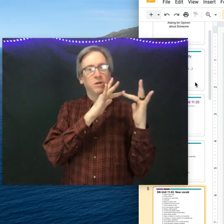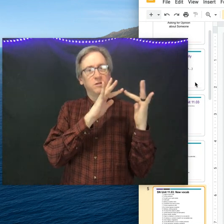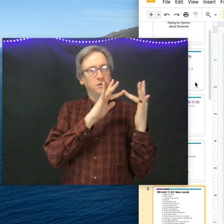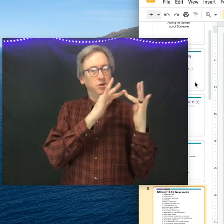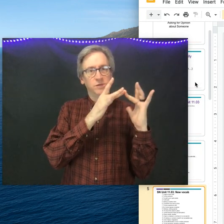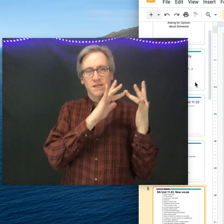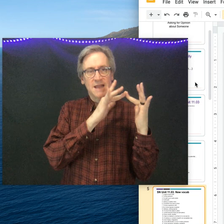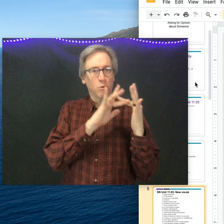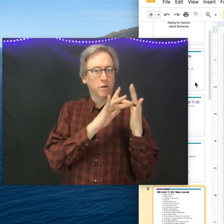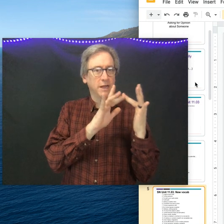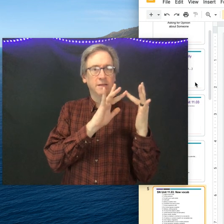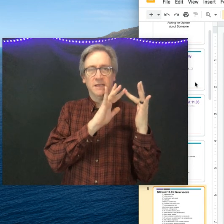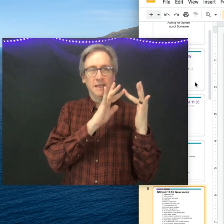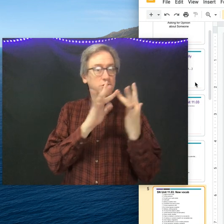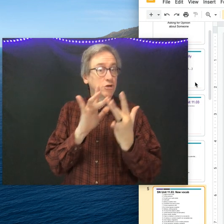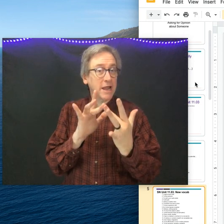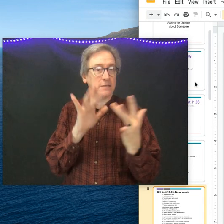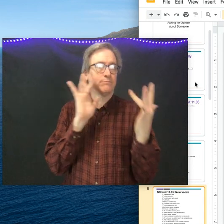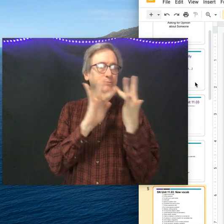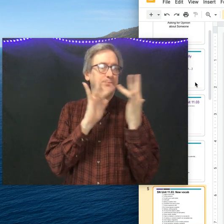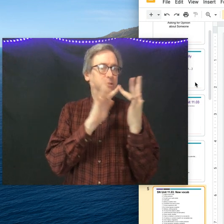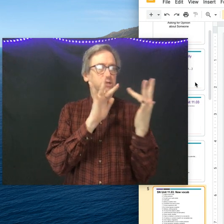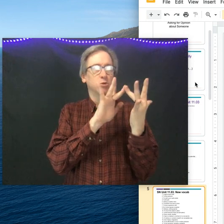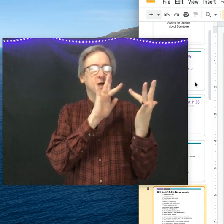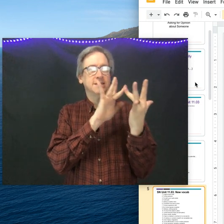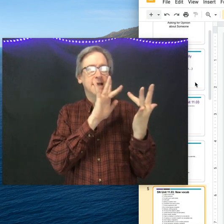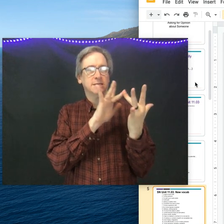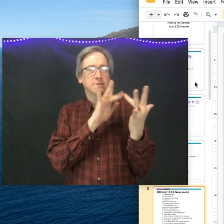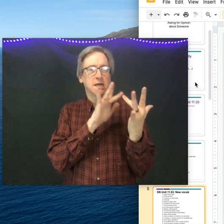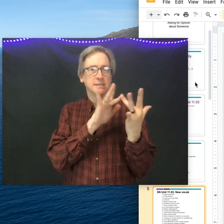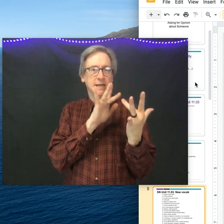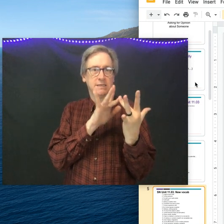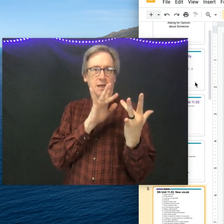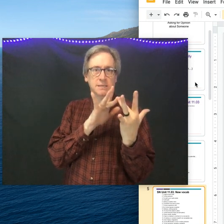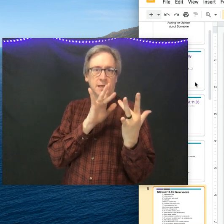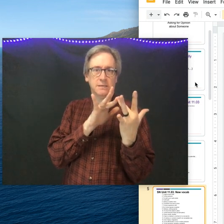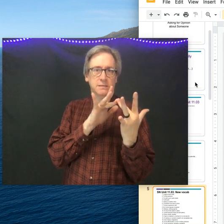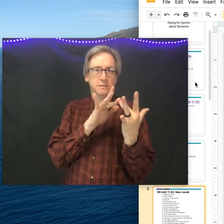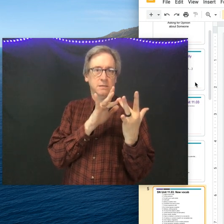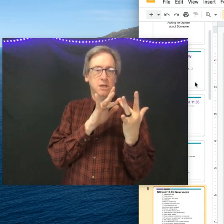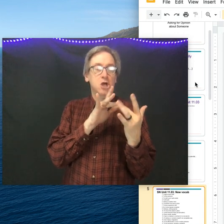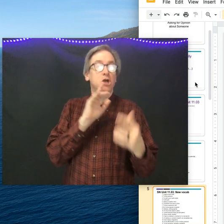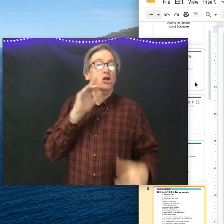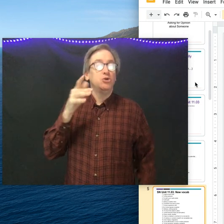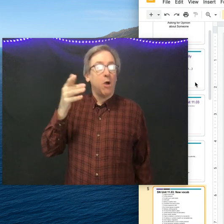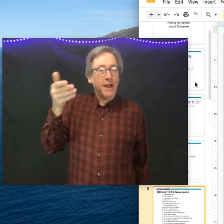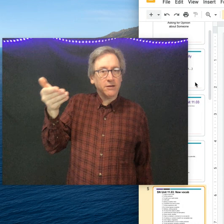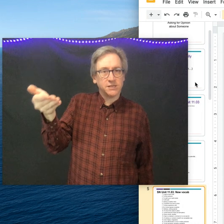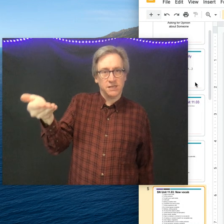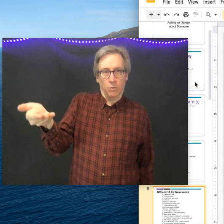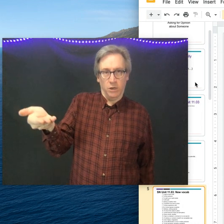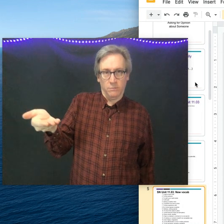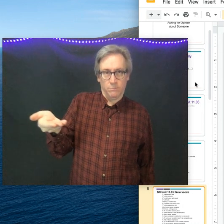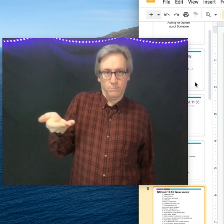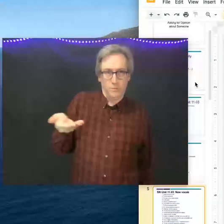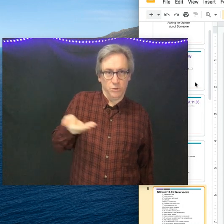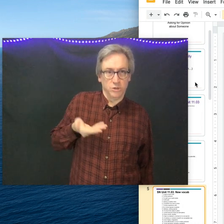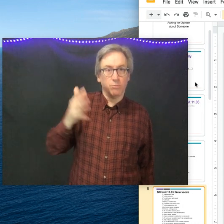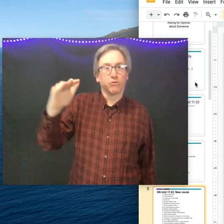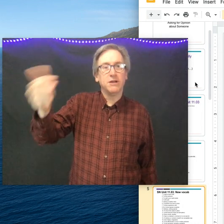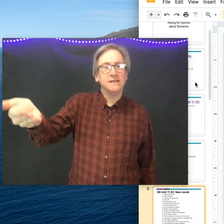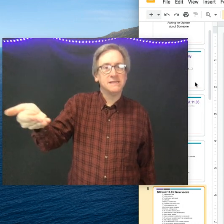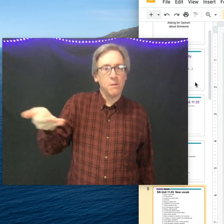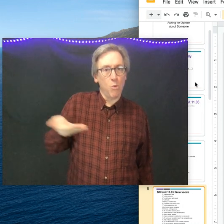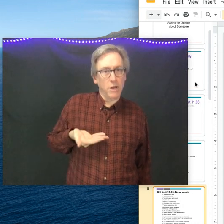also used in networking, the internet. So contact, contact, contact. To hire someone,